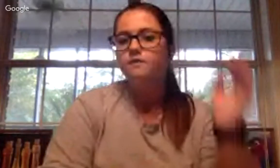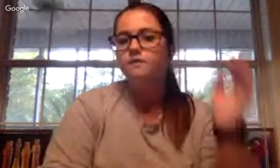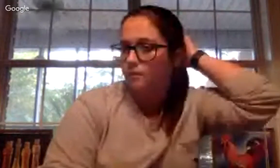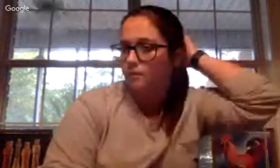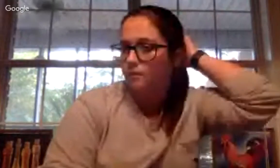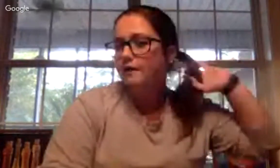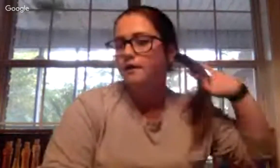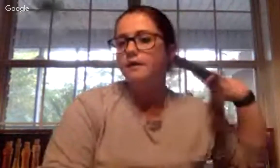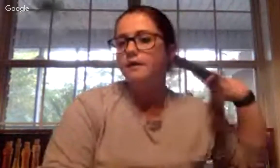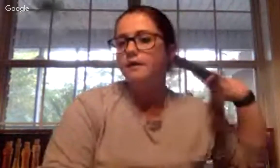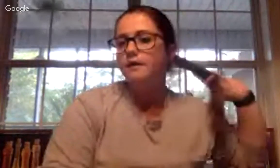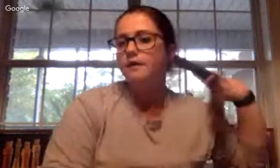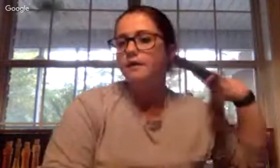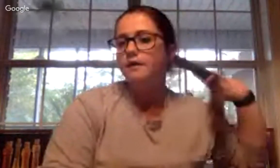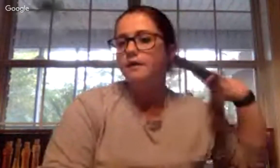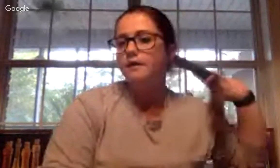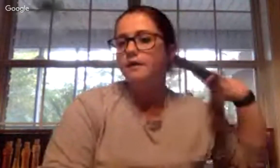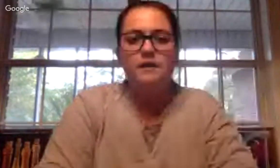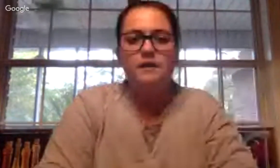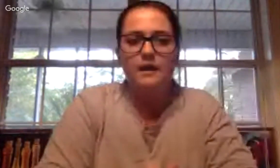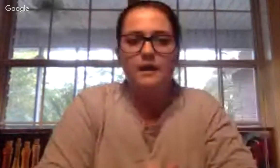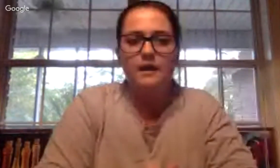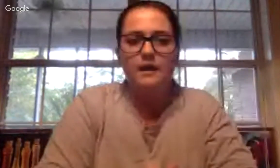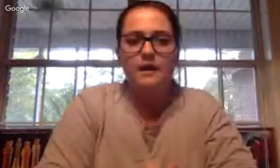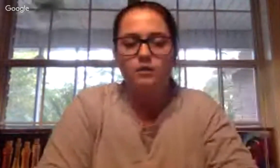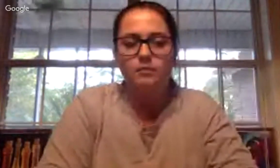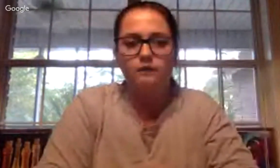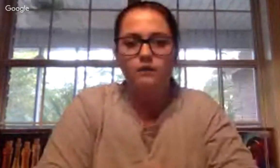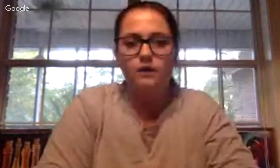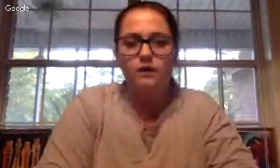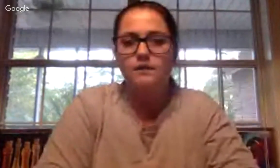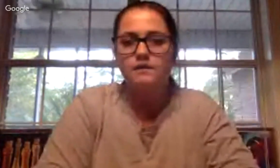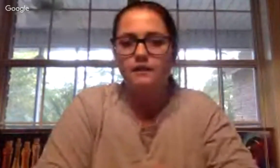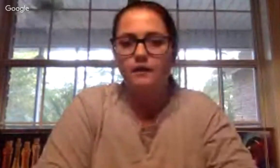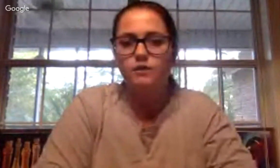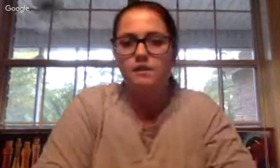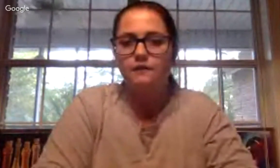the community. So I definitely am a strong believer in sign language as a